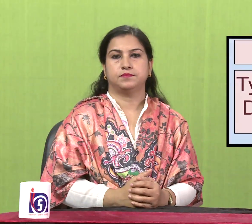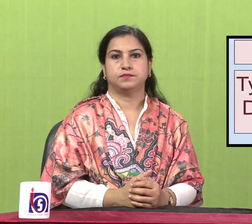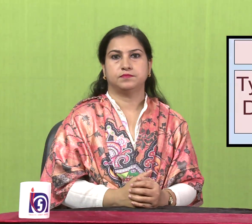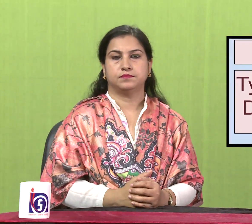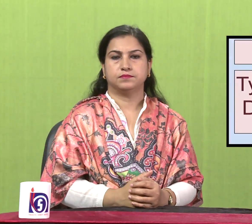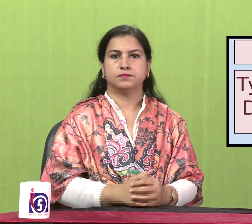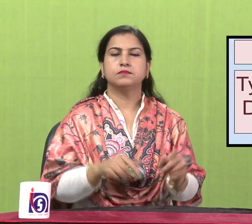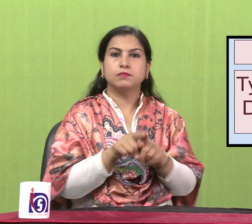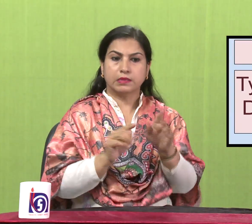Types of Development.